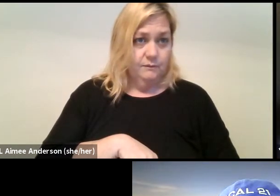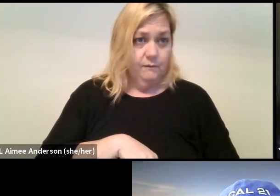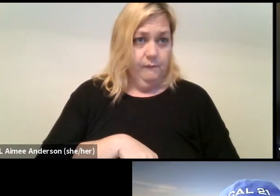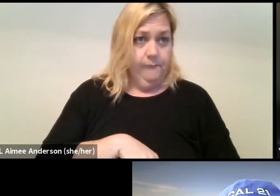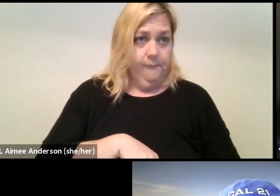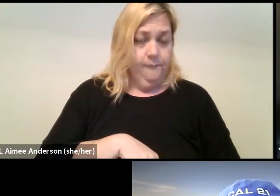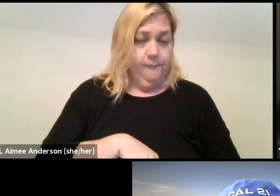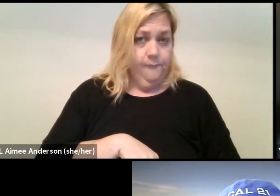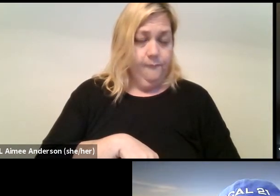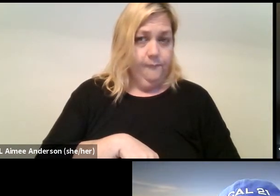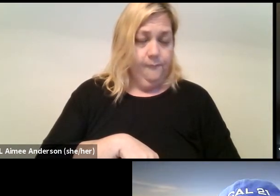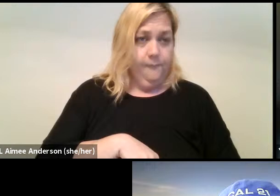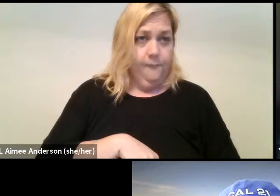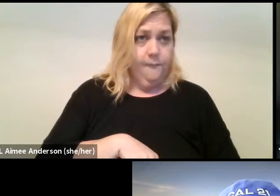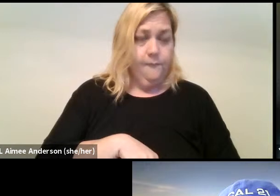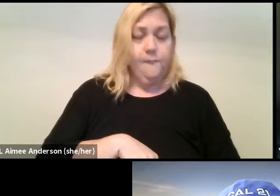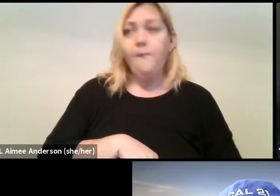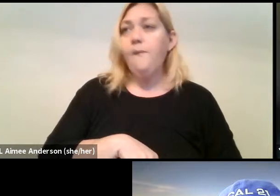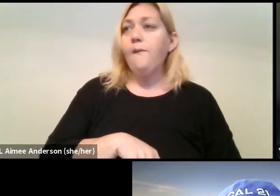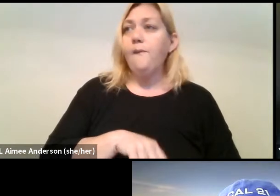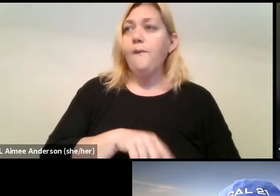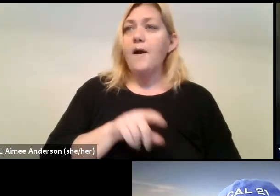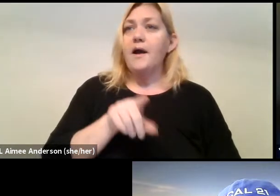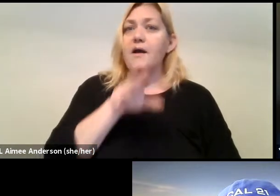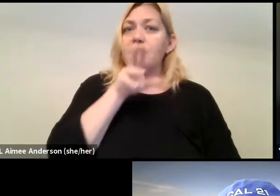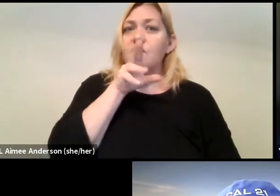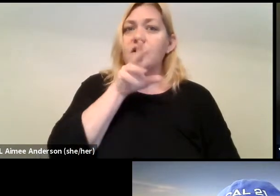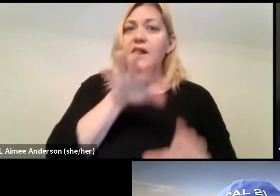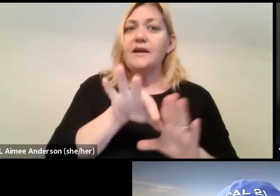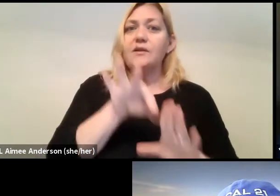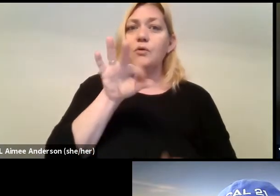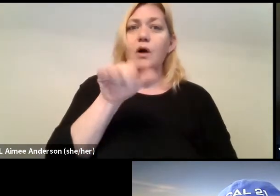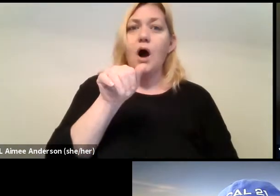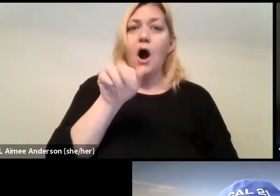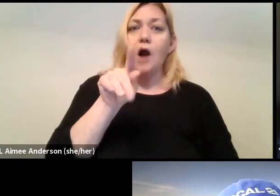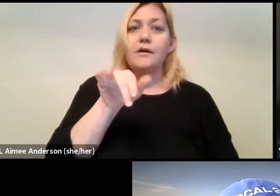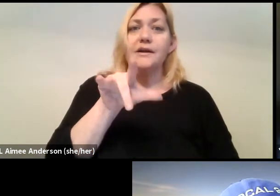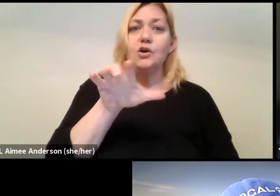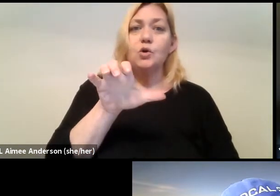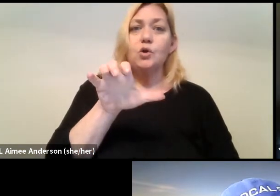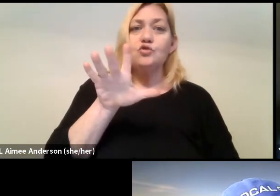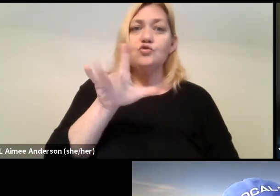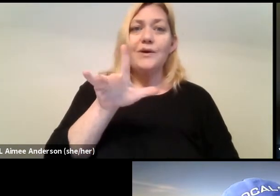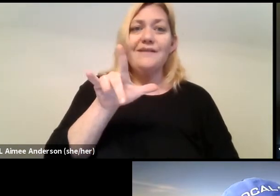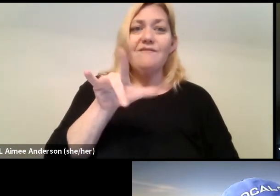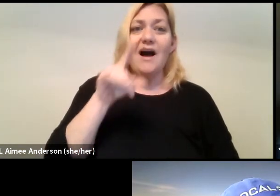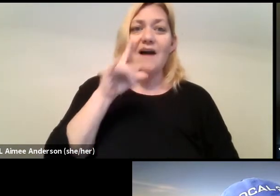Actually, I would like to call HR 2590 for a floor vote.